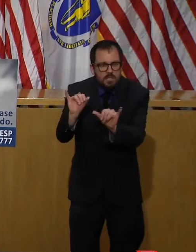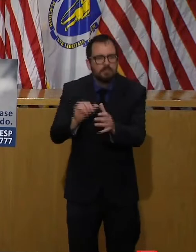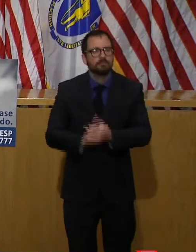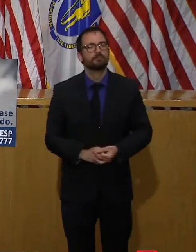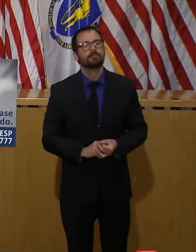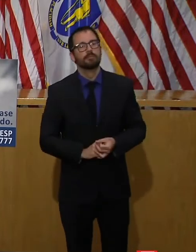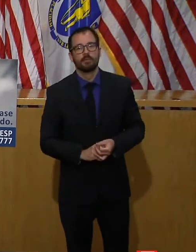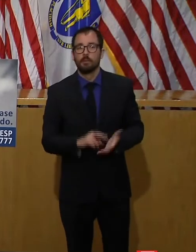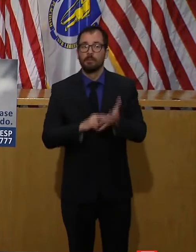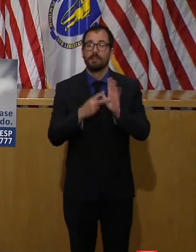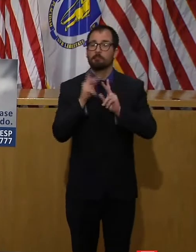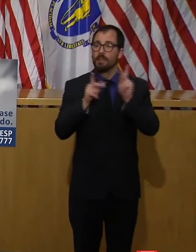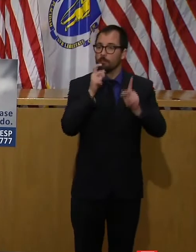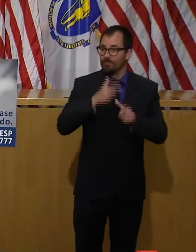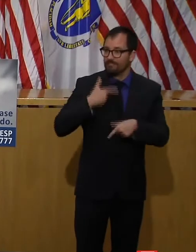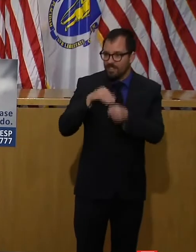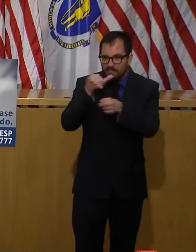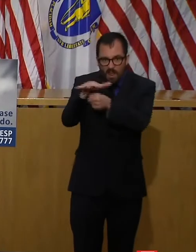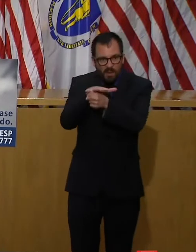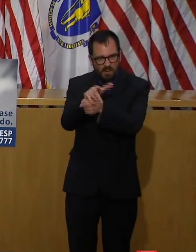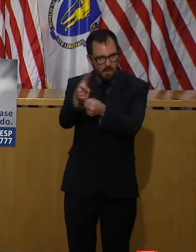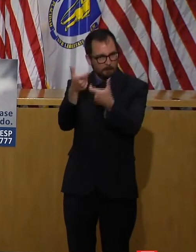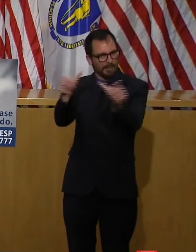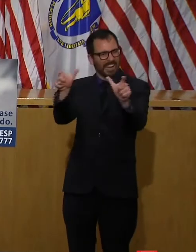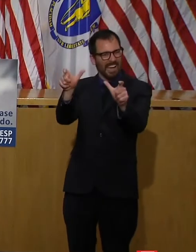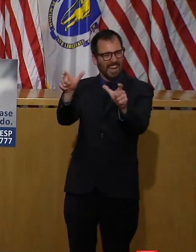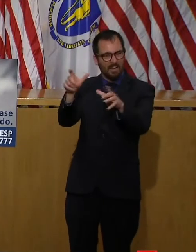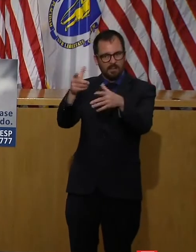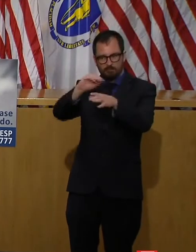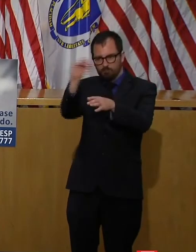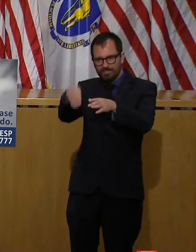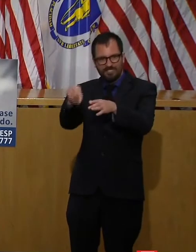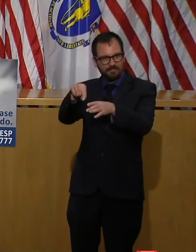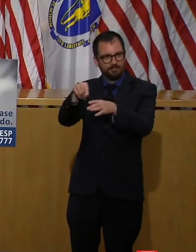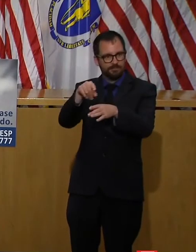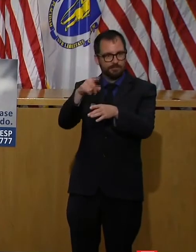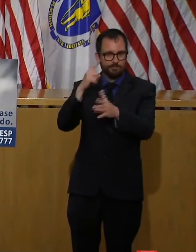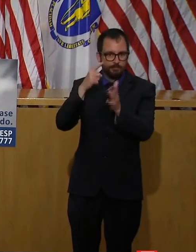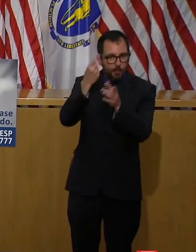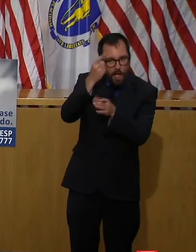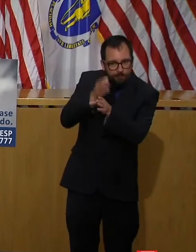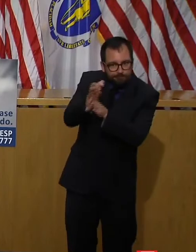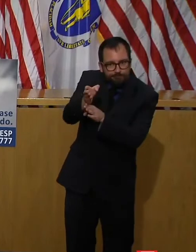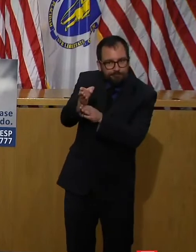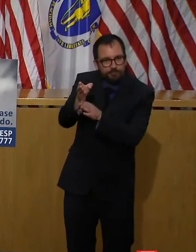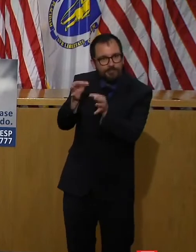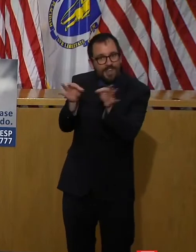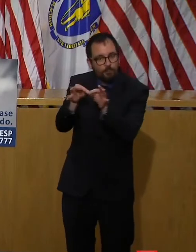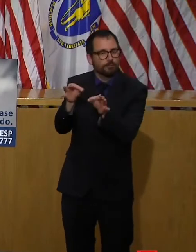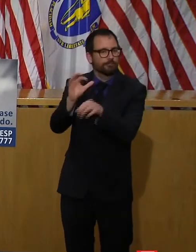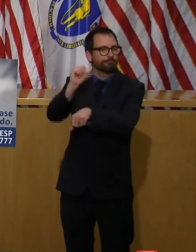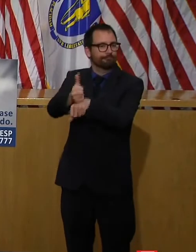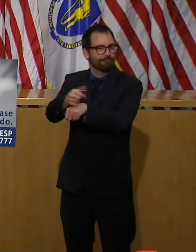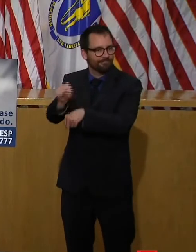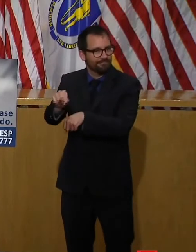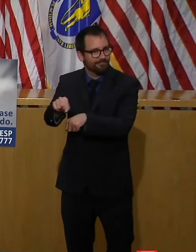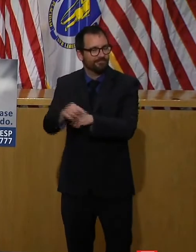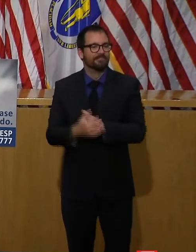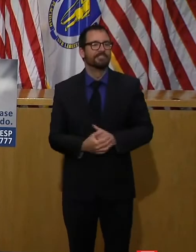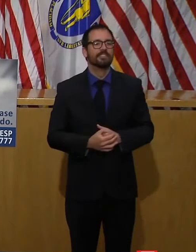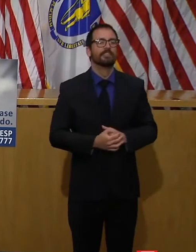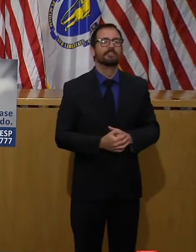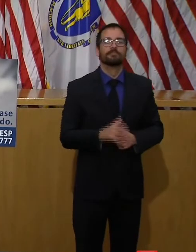in their preferred language. And with participation support from mayors like Dan Rivera in Lawrence, Robert Sullivan in